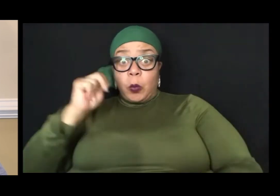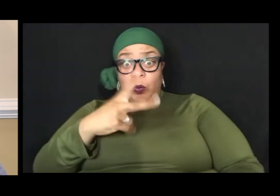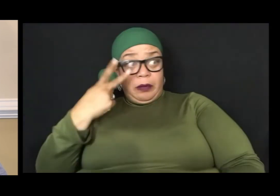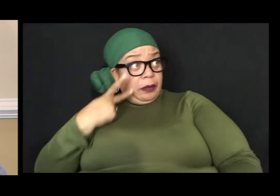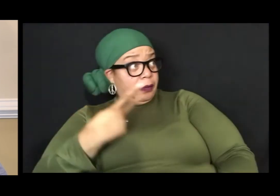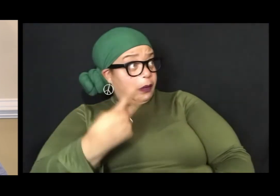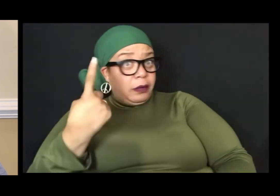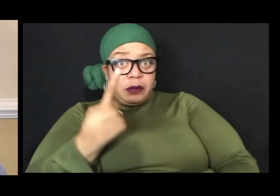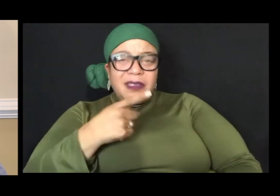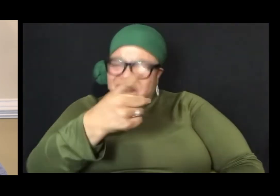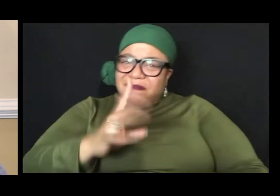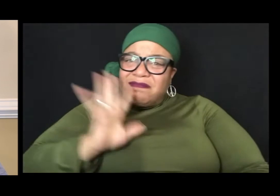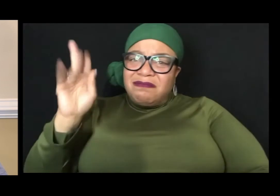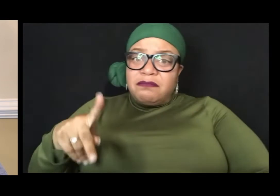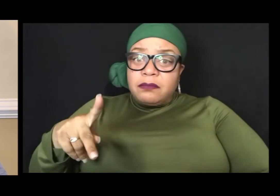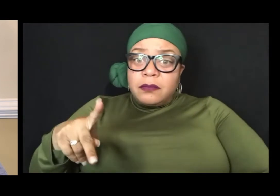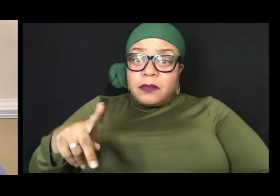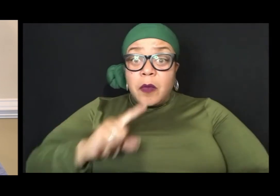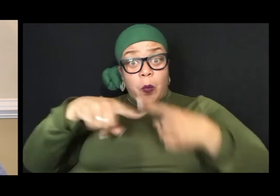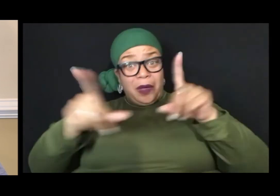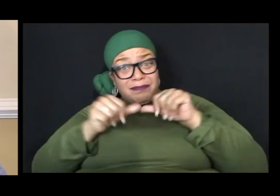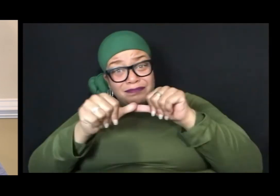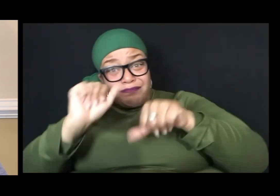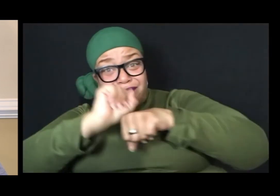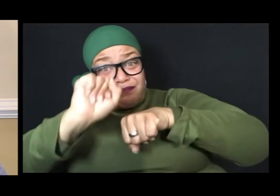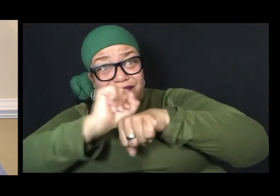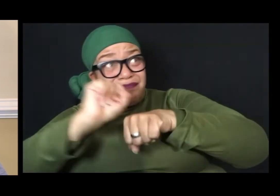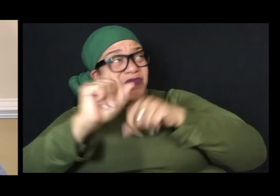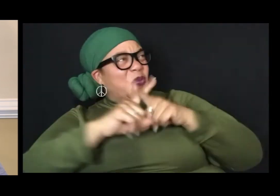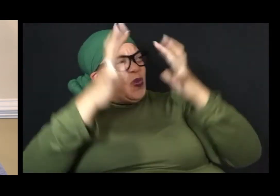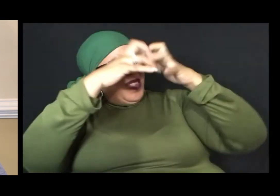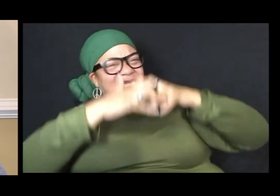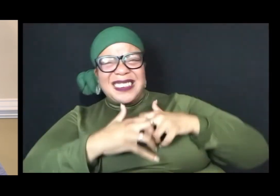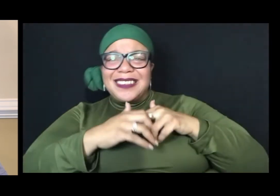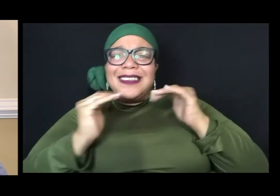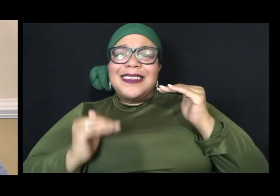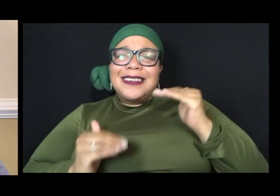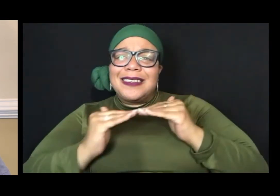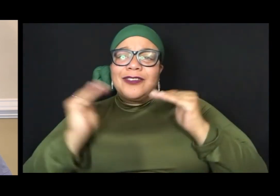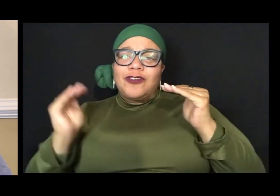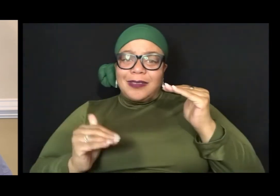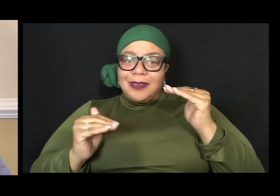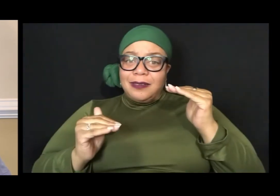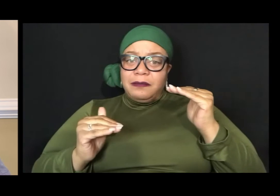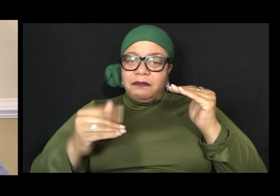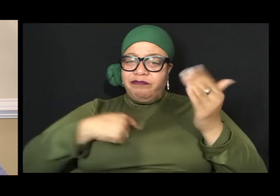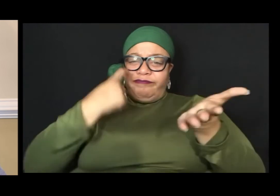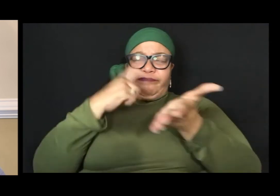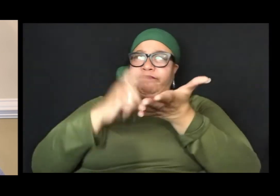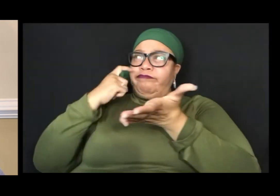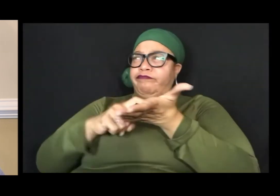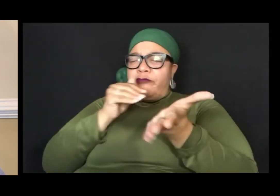something. You continue to work to dismantle injustice. I've